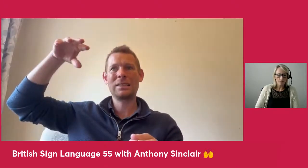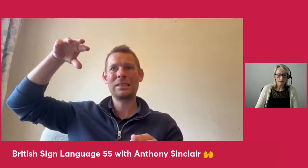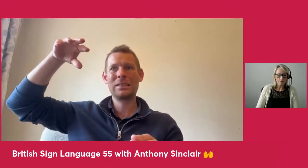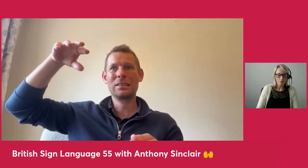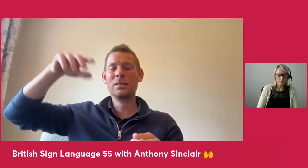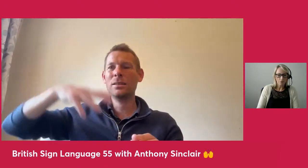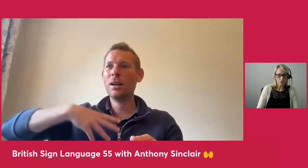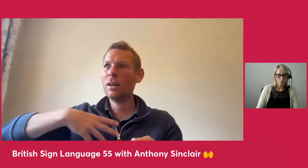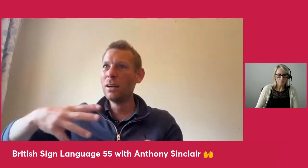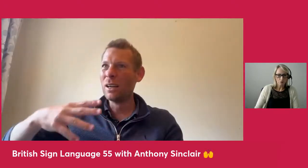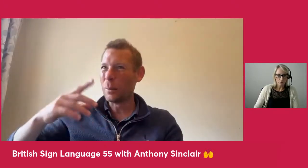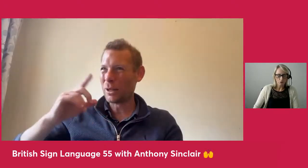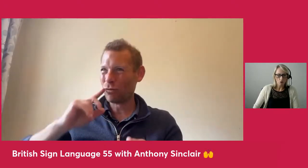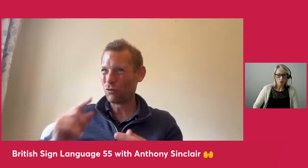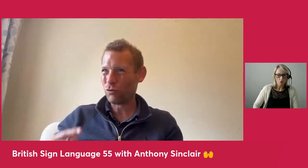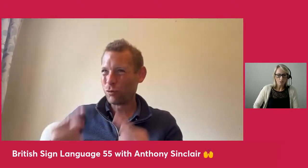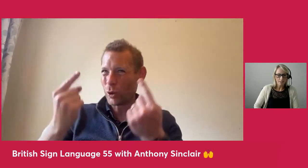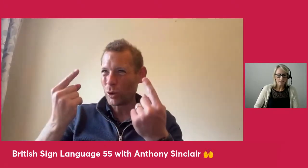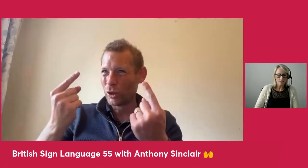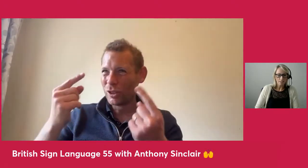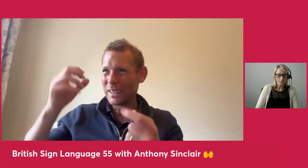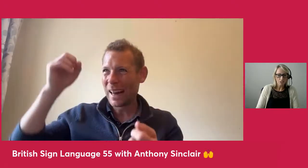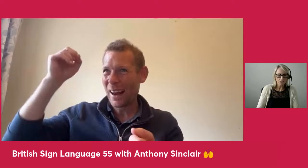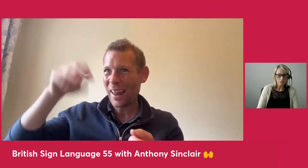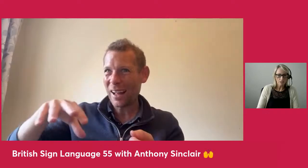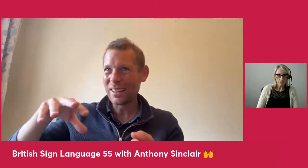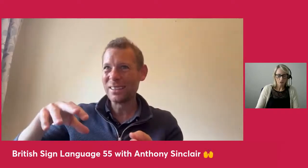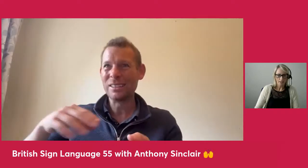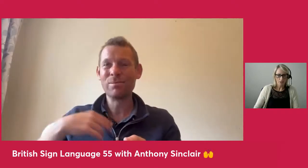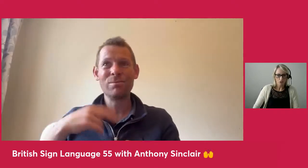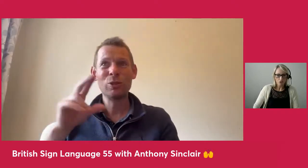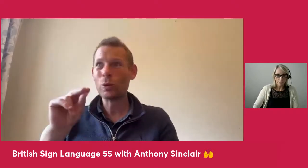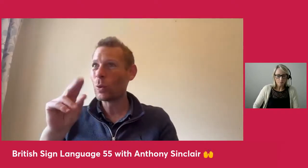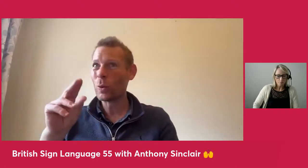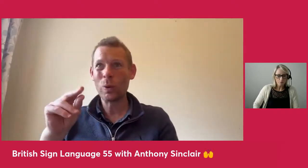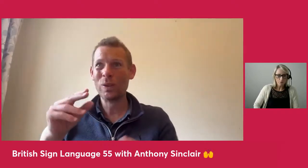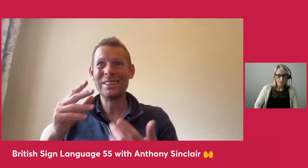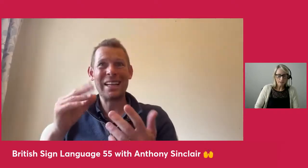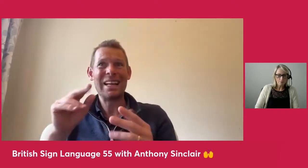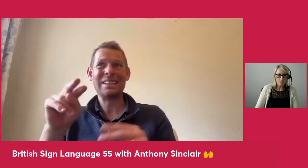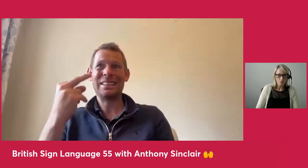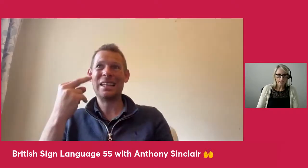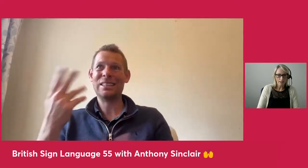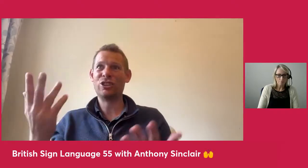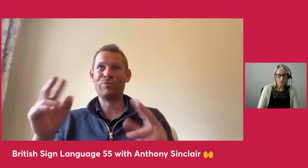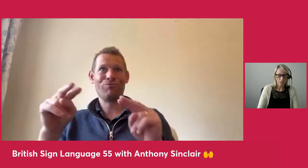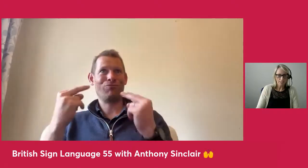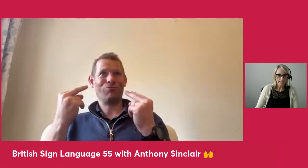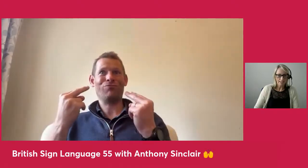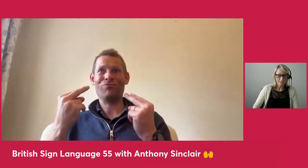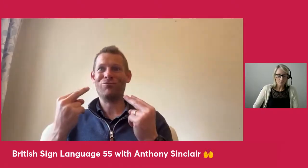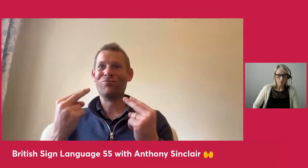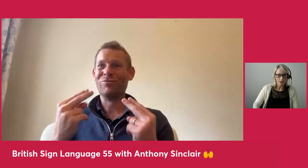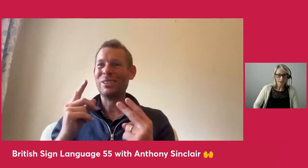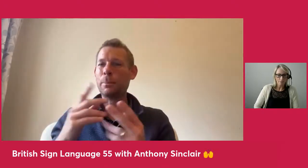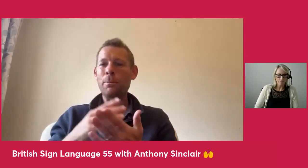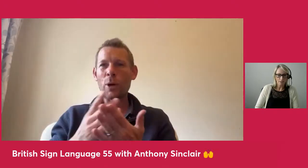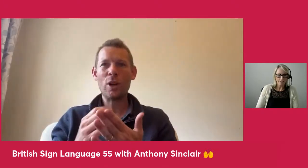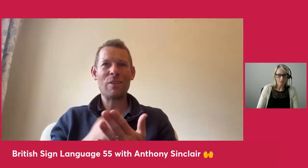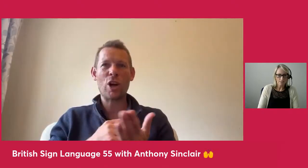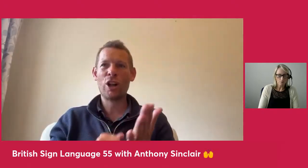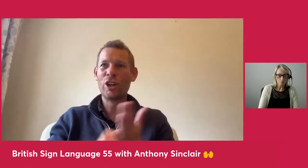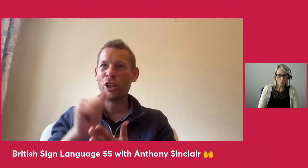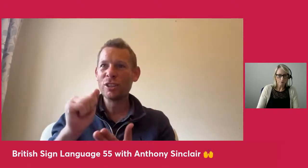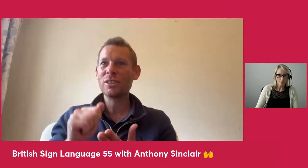aid or whatever and they're too far down the corridor to get their attention, you can't shout at them if they're deaf. So again, flashing lights and all that kind of